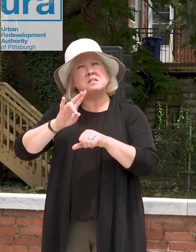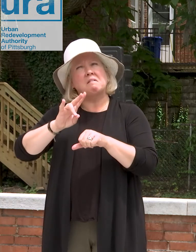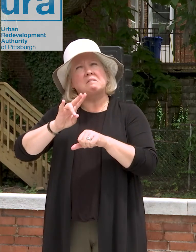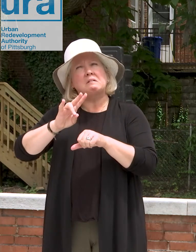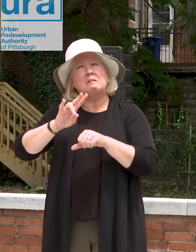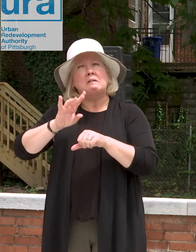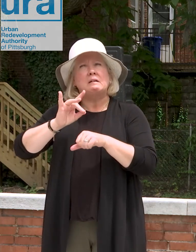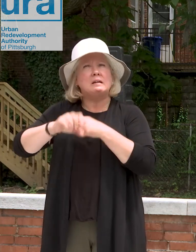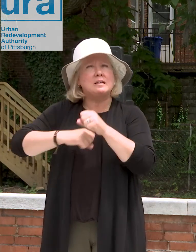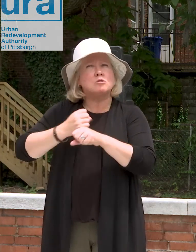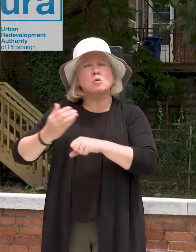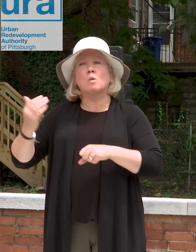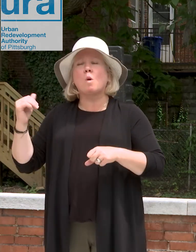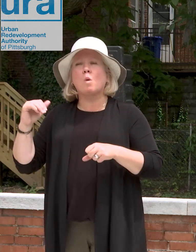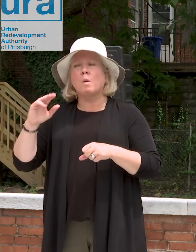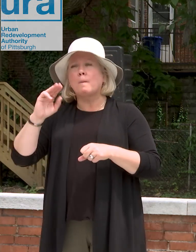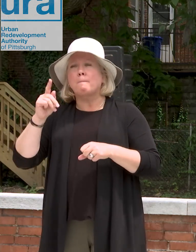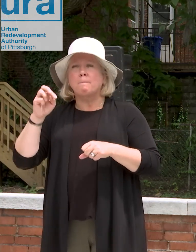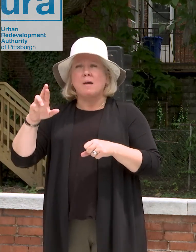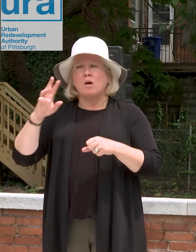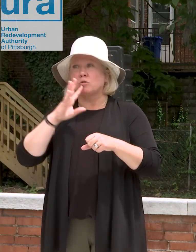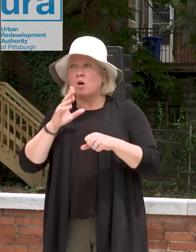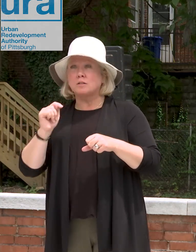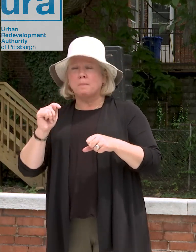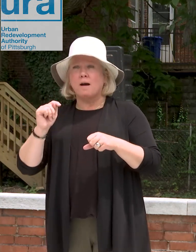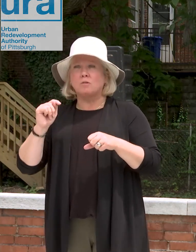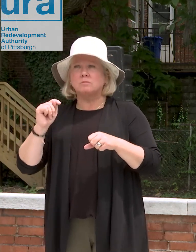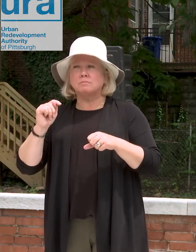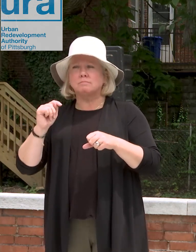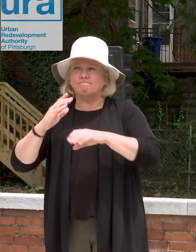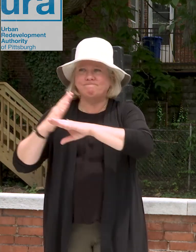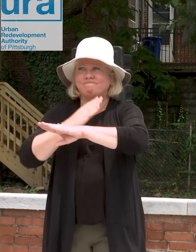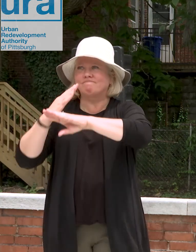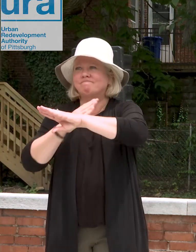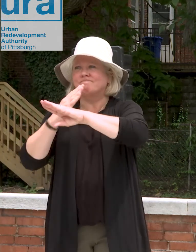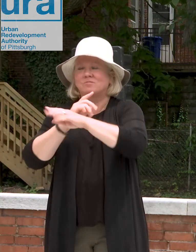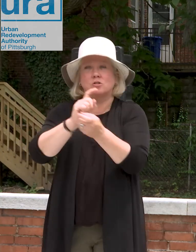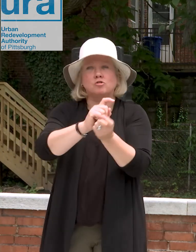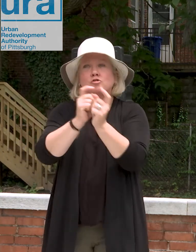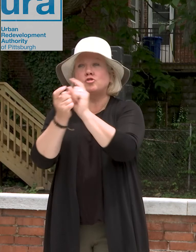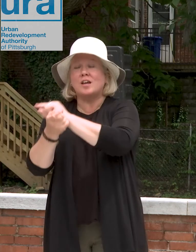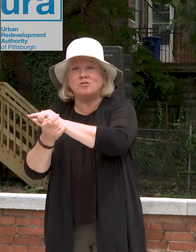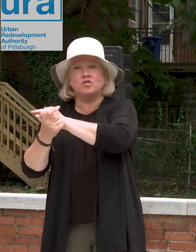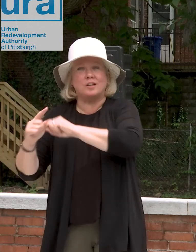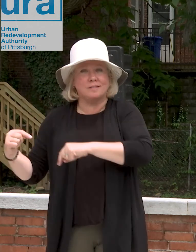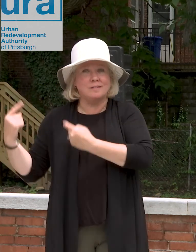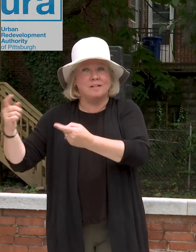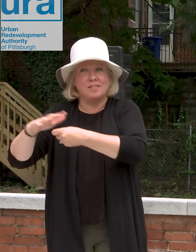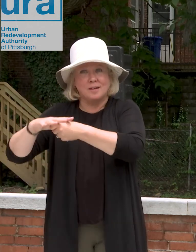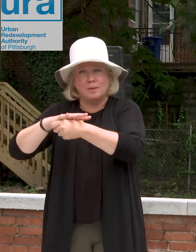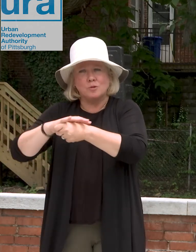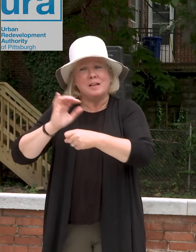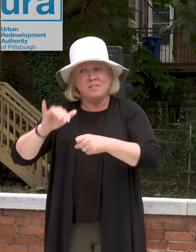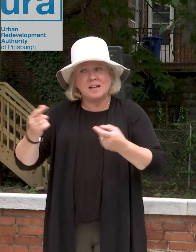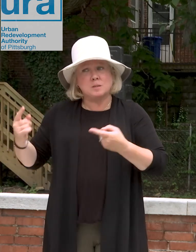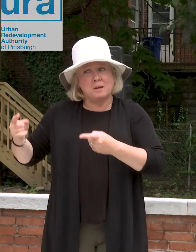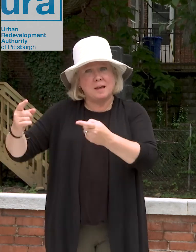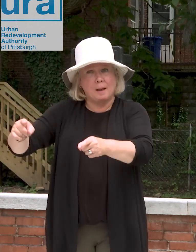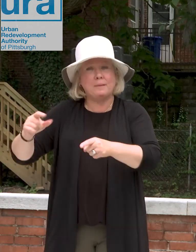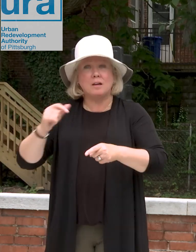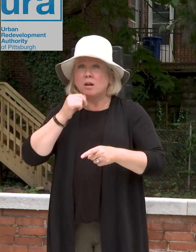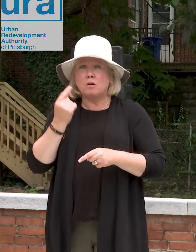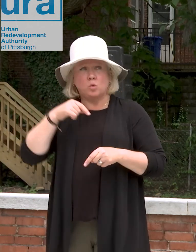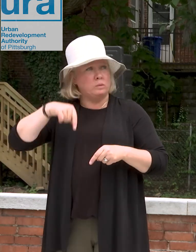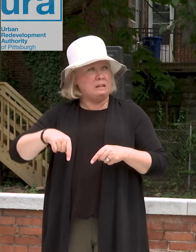in and how we talked about revitalizing neighborhoods. And that's what's happened over the last 8 years or so. Not just this neighborhood. I represent obviously a lot